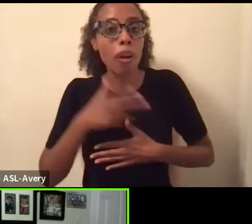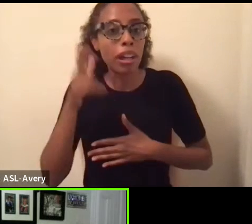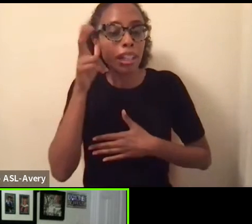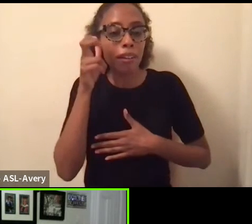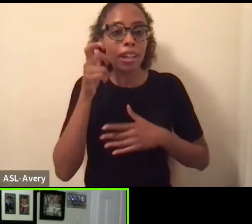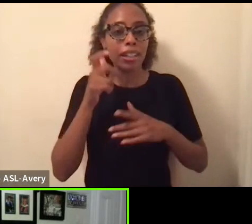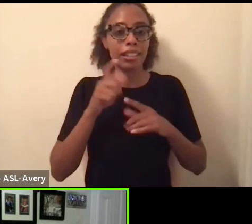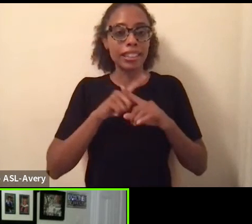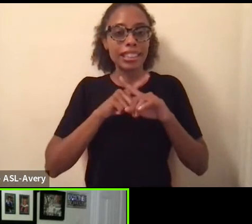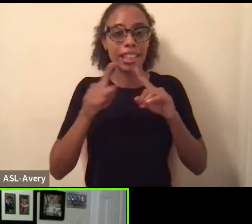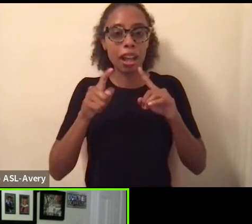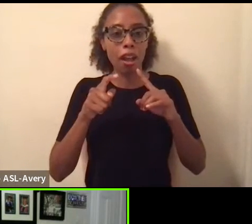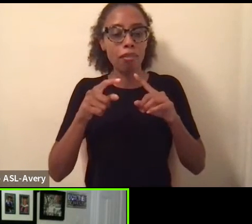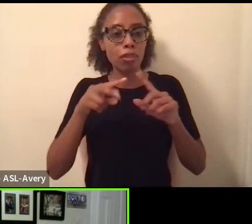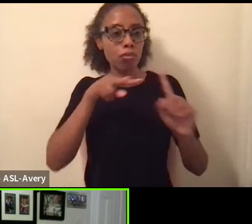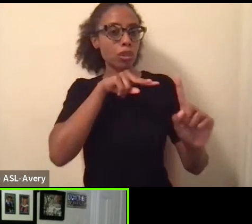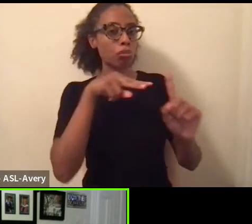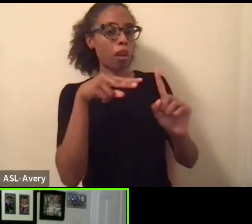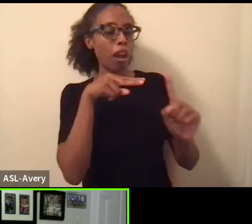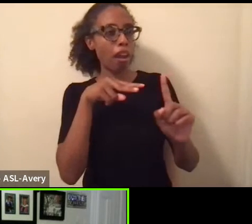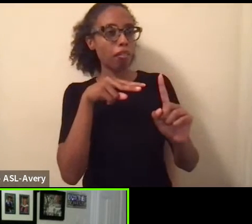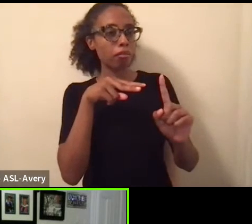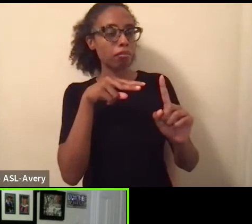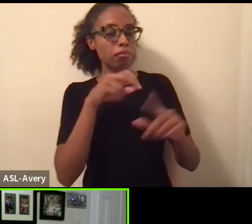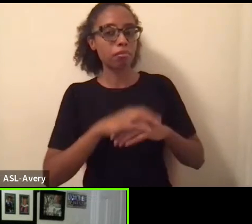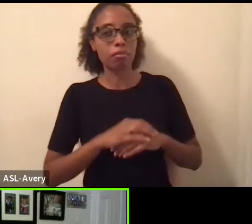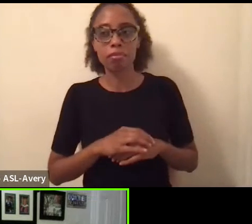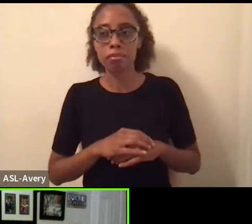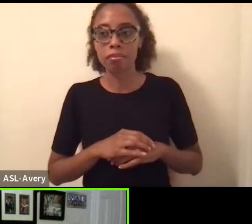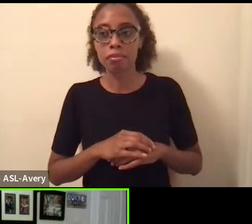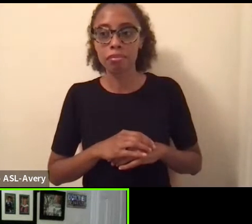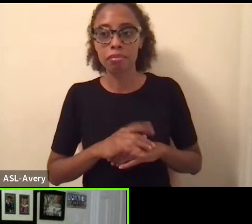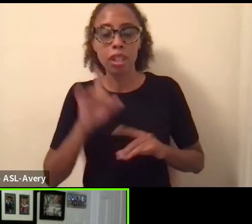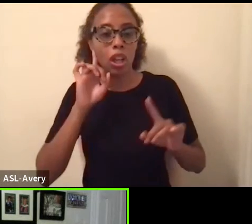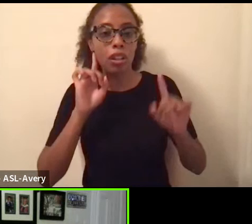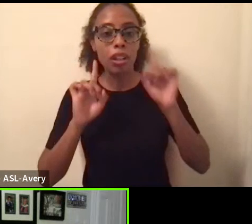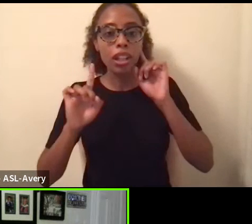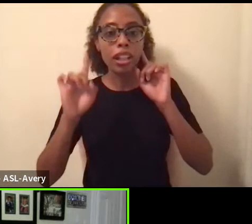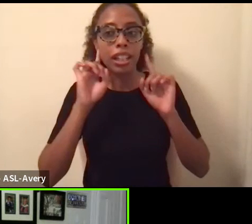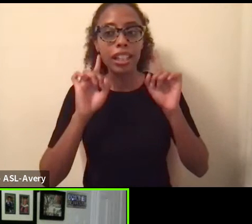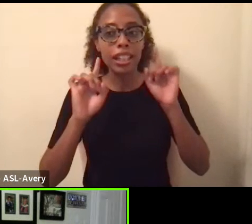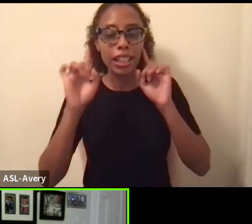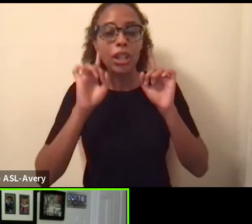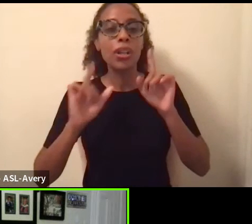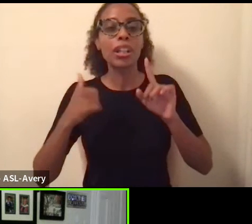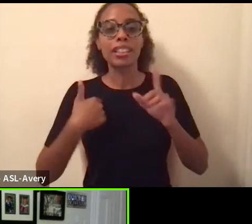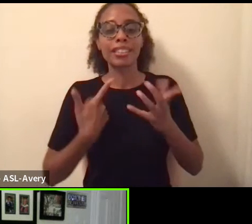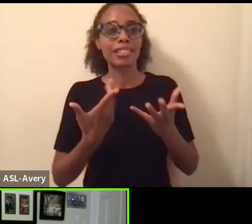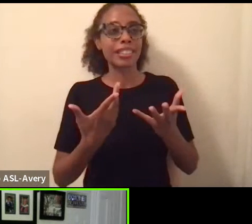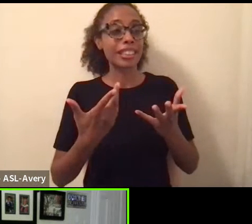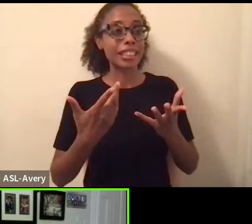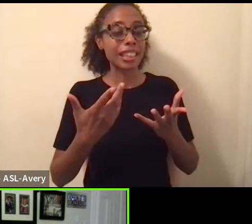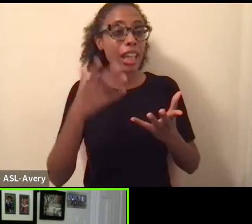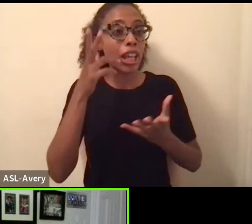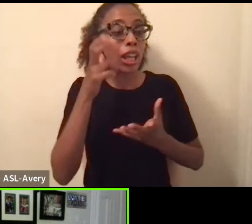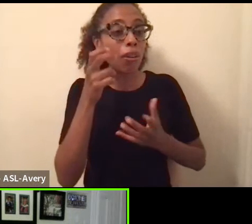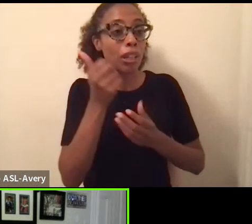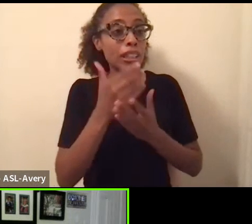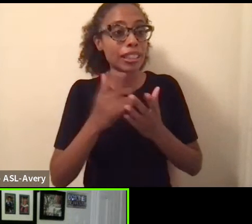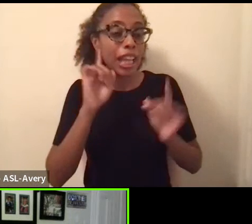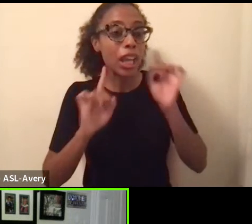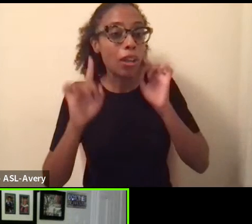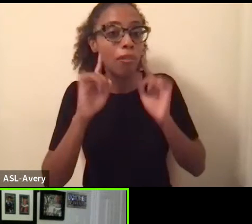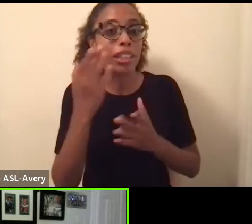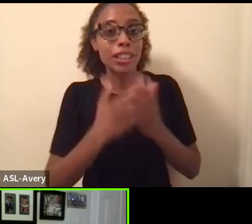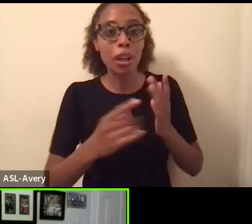Being able to hear someone else's story and just being brave enough to tell your story, for one, is encouraging and